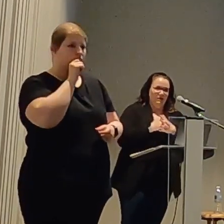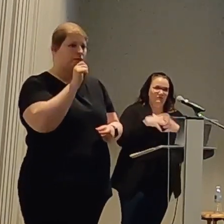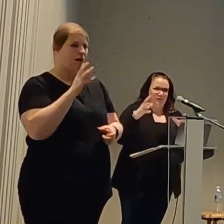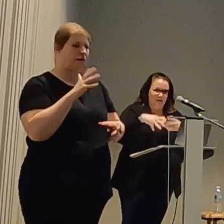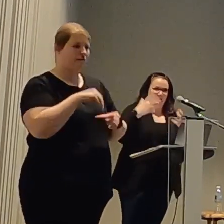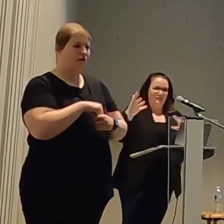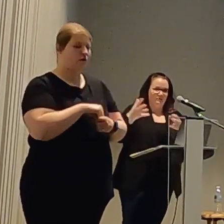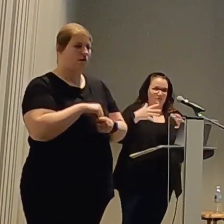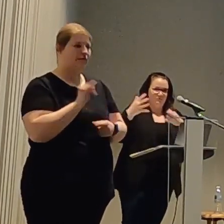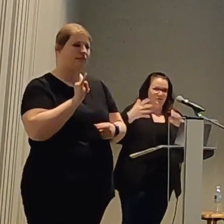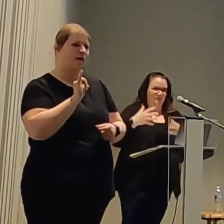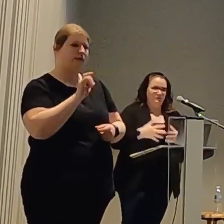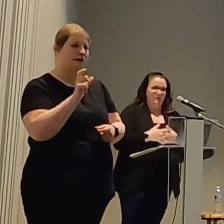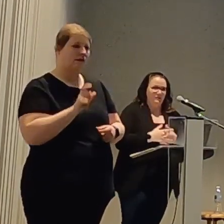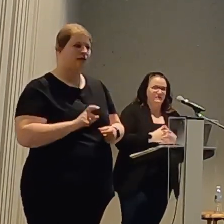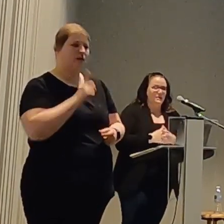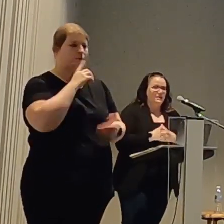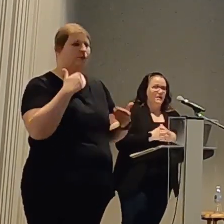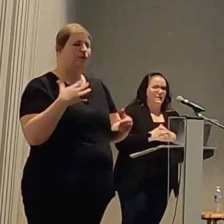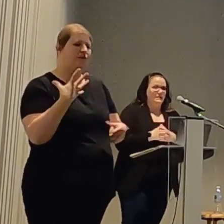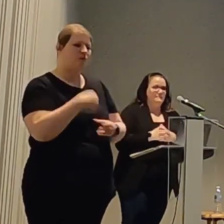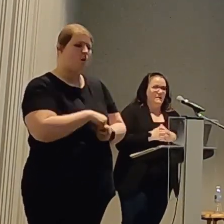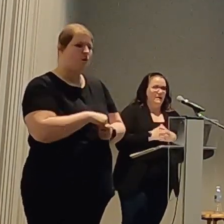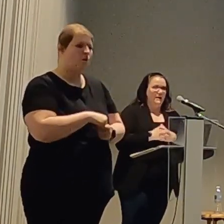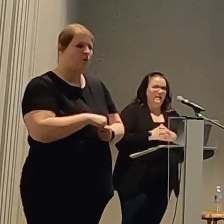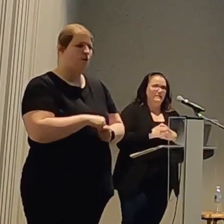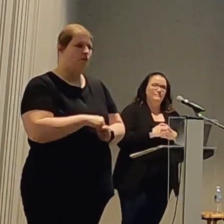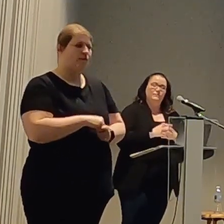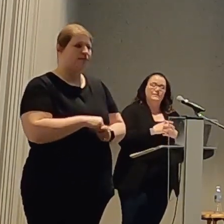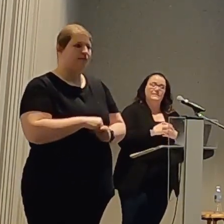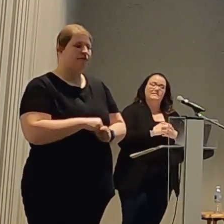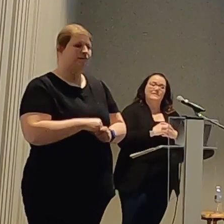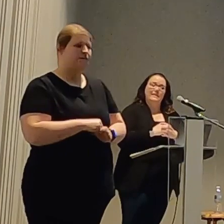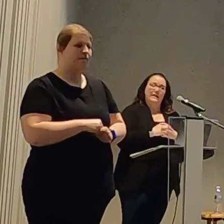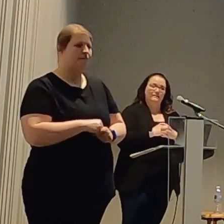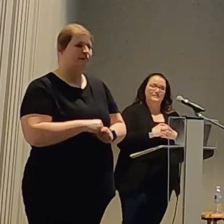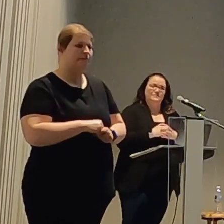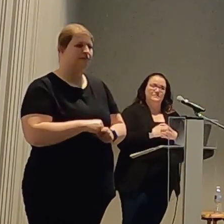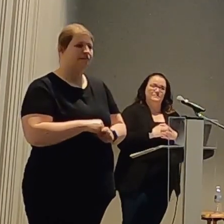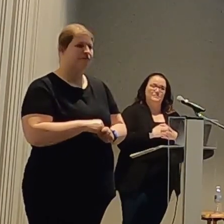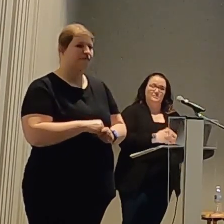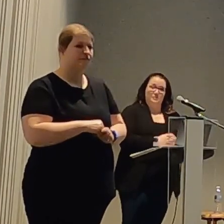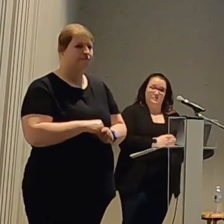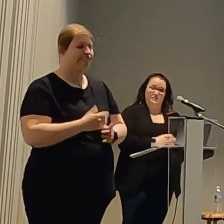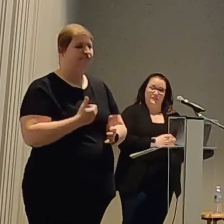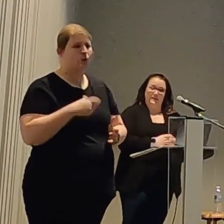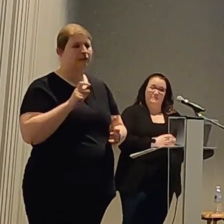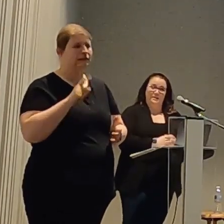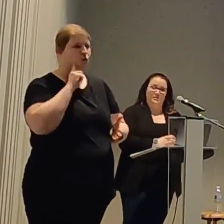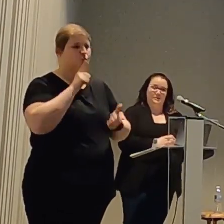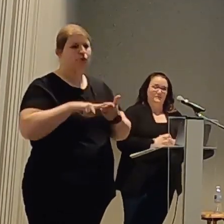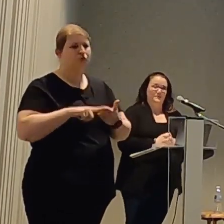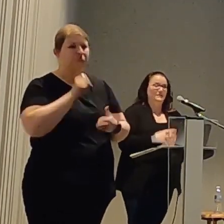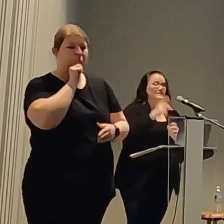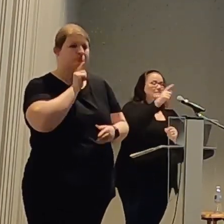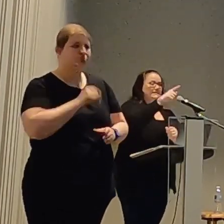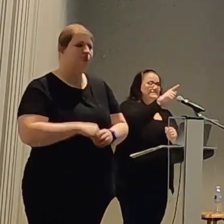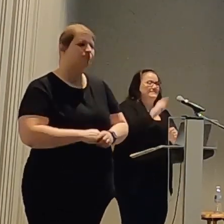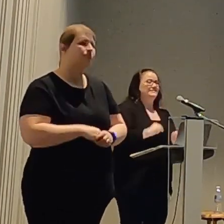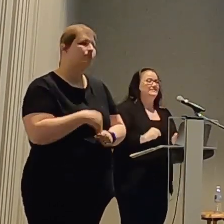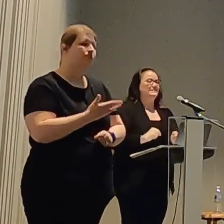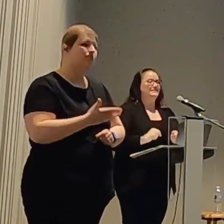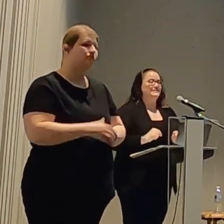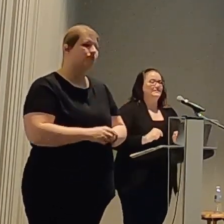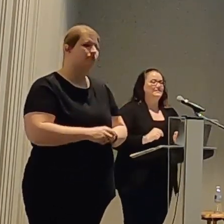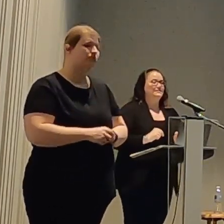more involved, like Italy was really involved. I would have to do some research on that, I'm not sure.